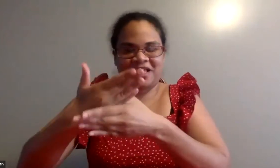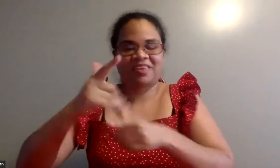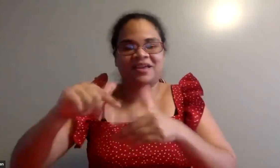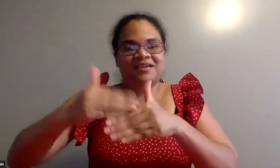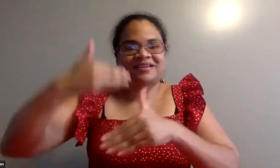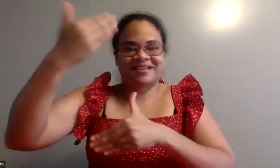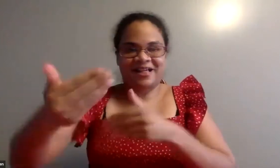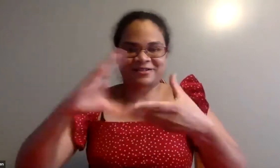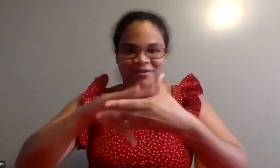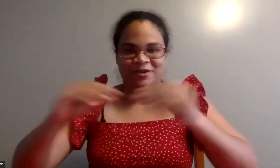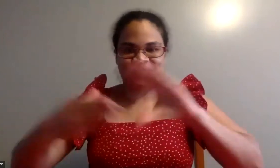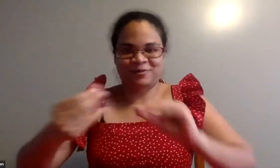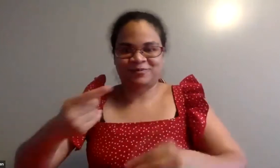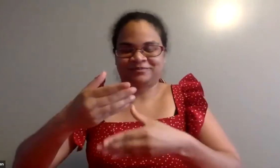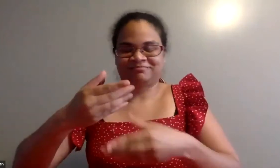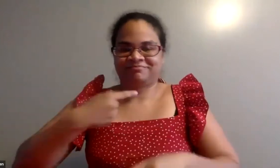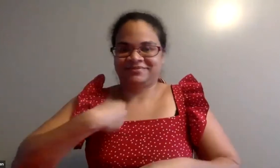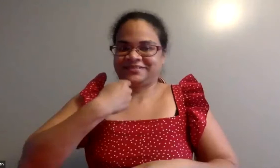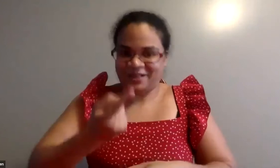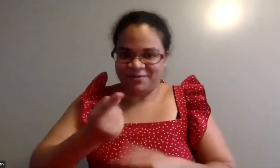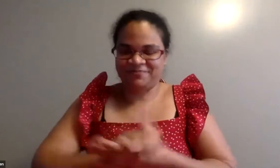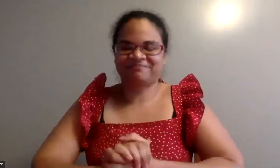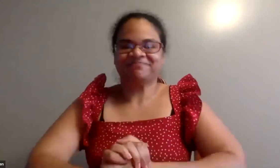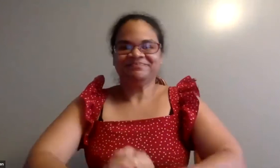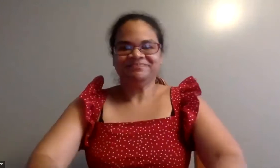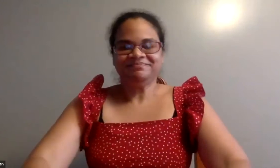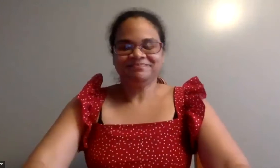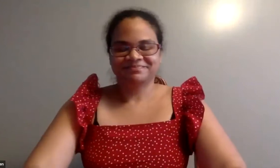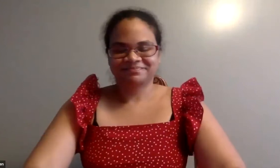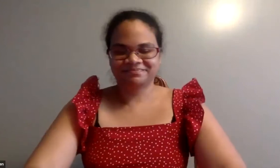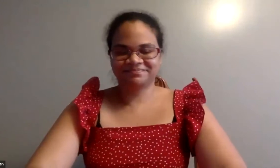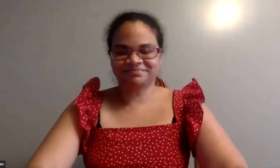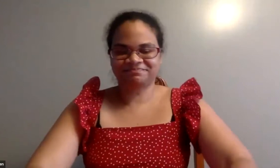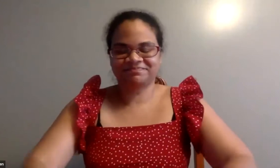I have one poem to share with you tonight, and then after that, I have a story to tell.